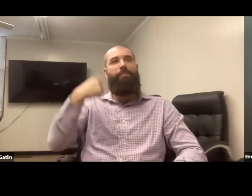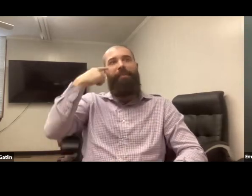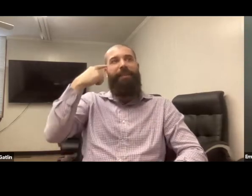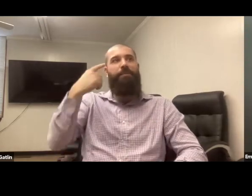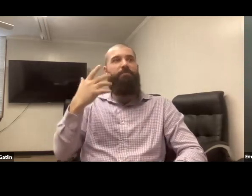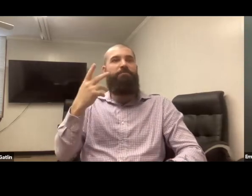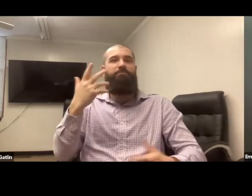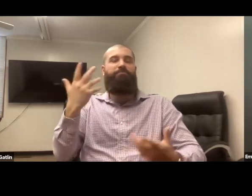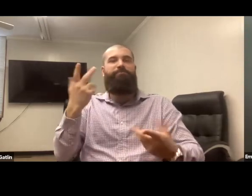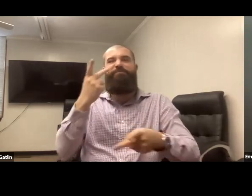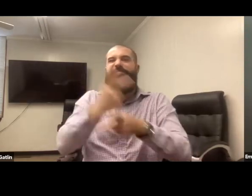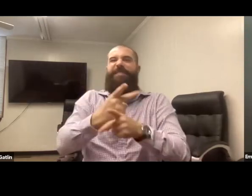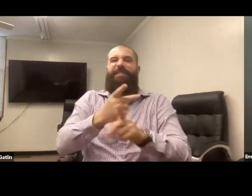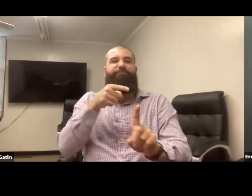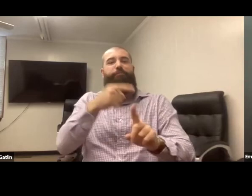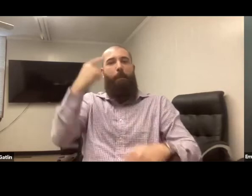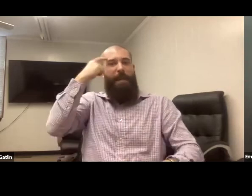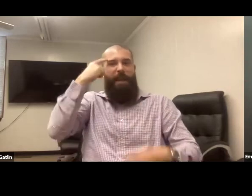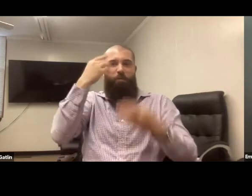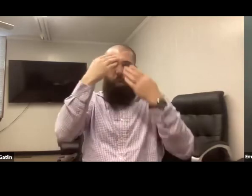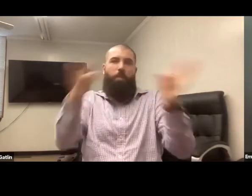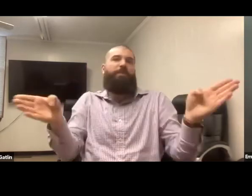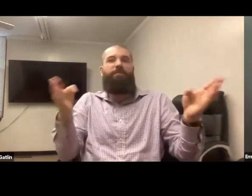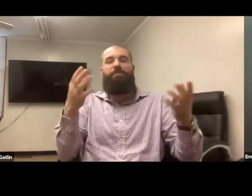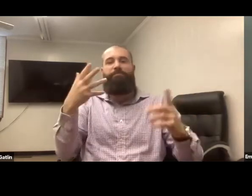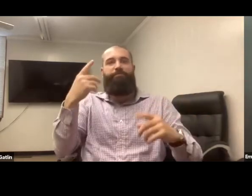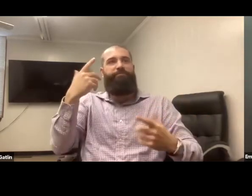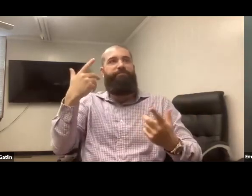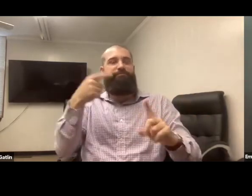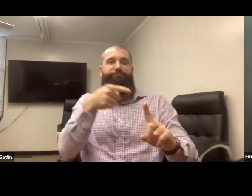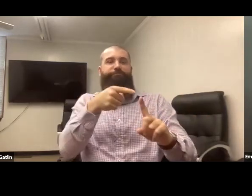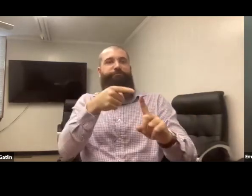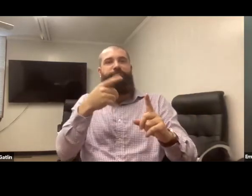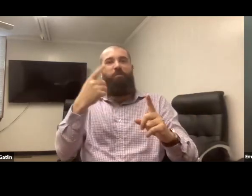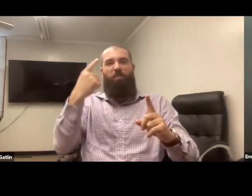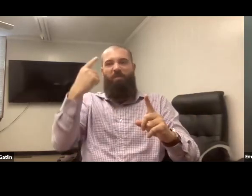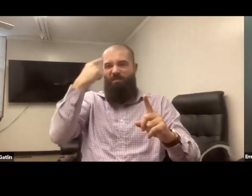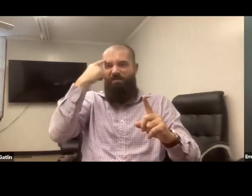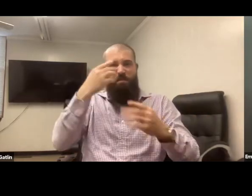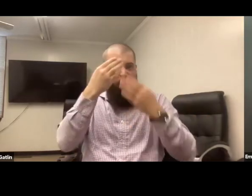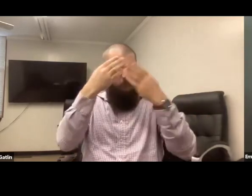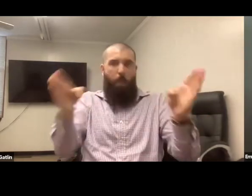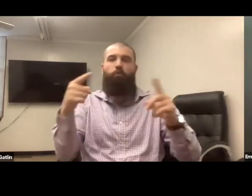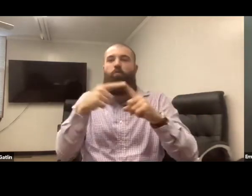That's a good question. For me personally, I think that they got to keep their minds open.